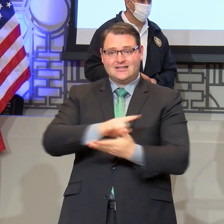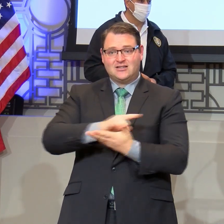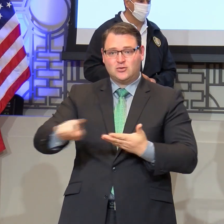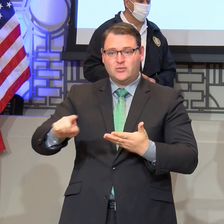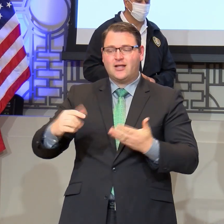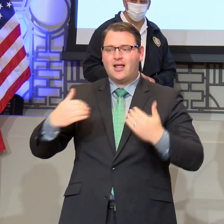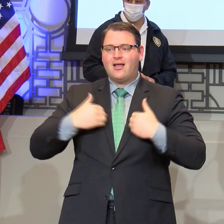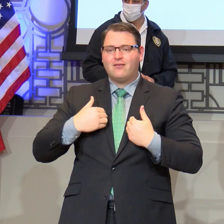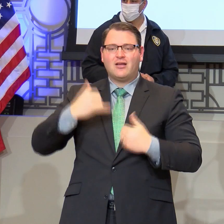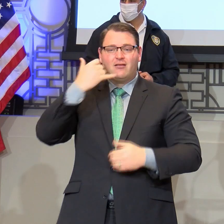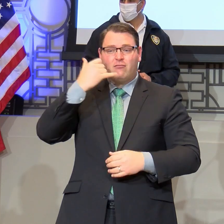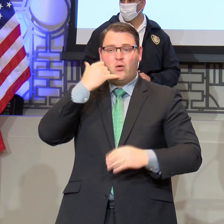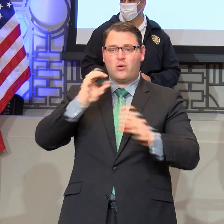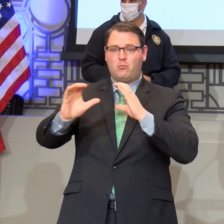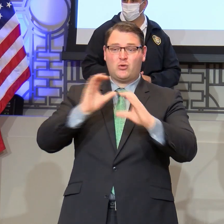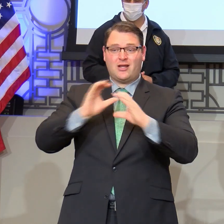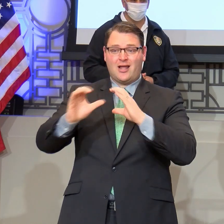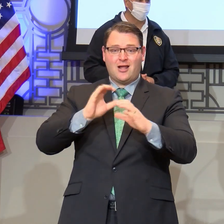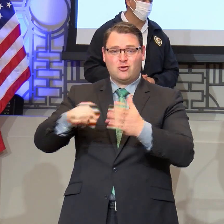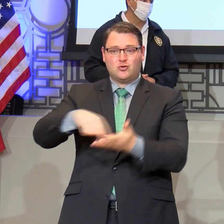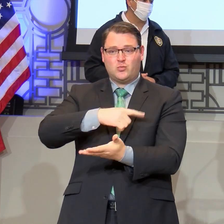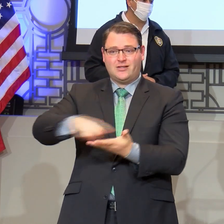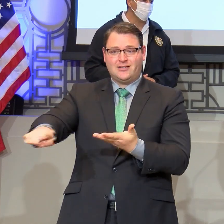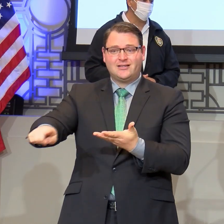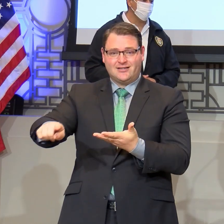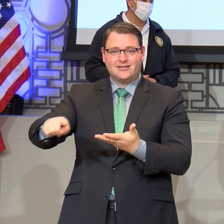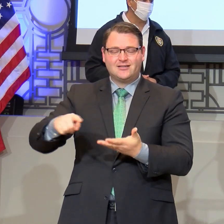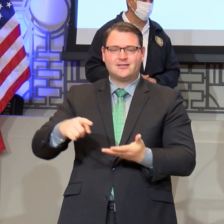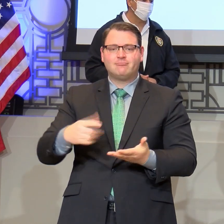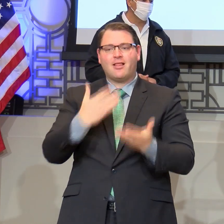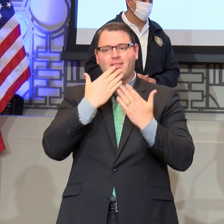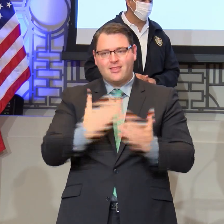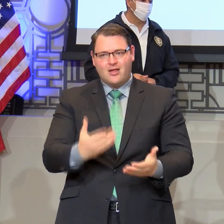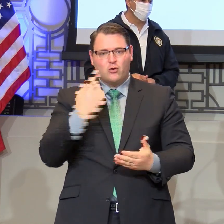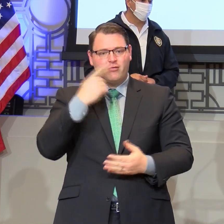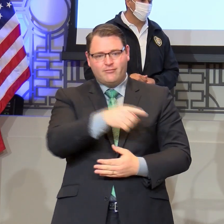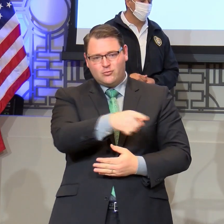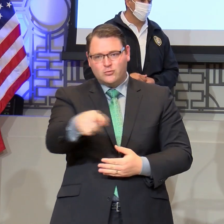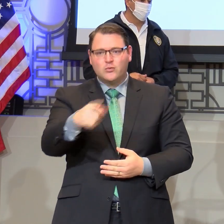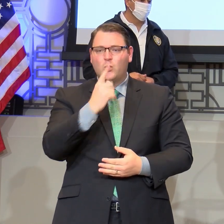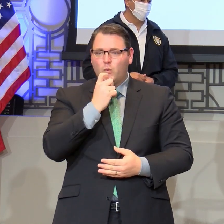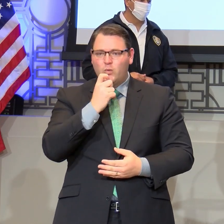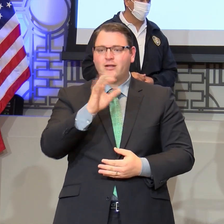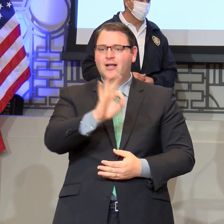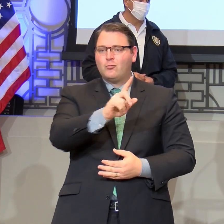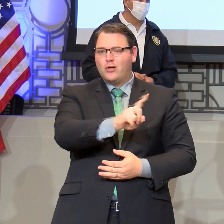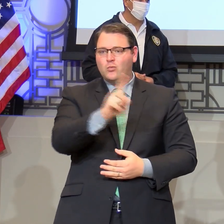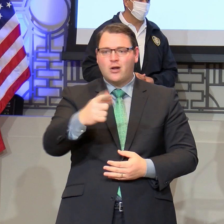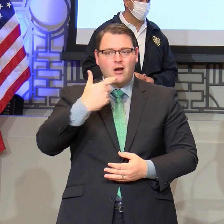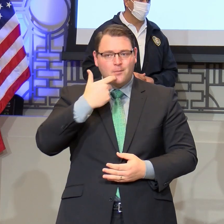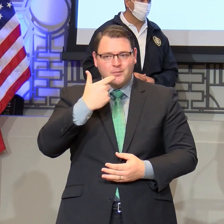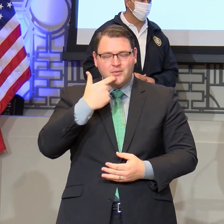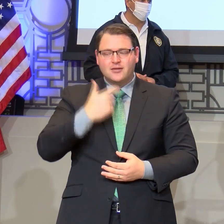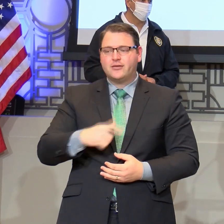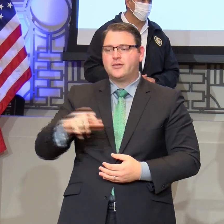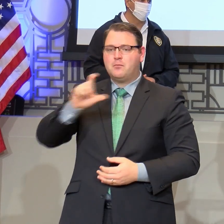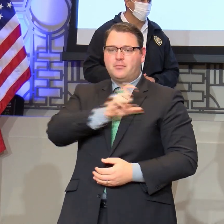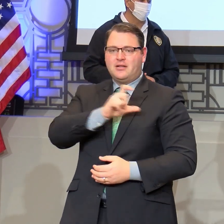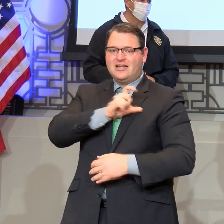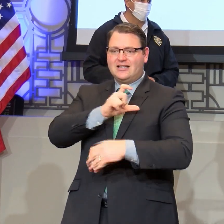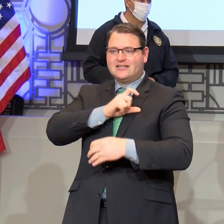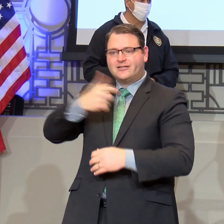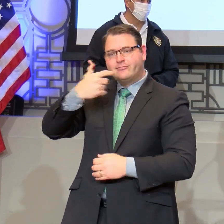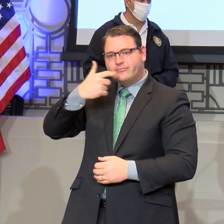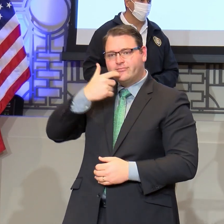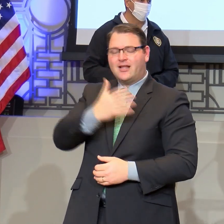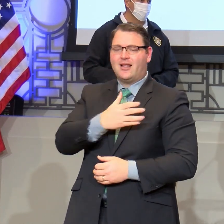Telecommunicators Week. I'd like to acknowledge and thank our 911 operators, our police dispatchers, and the fire dispatchers for